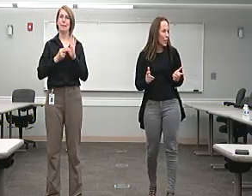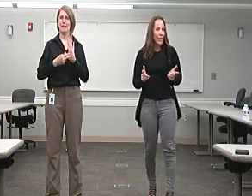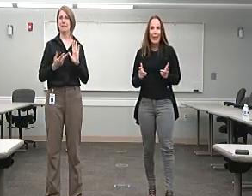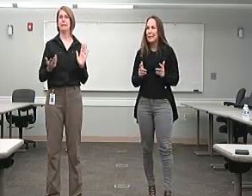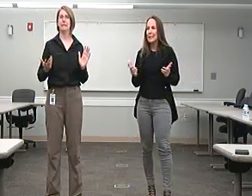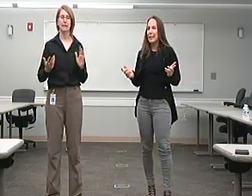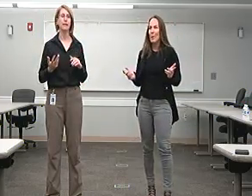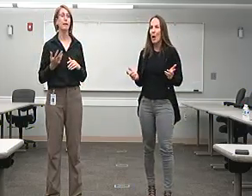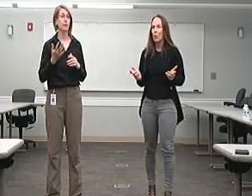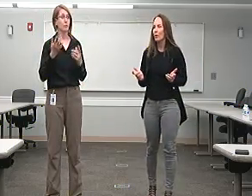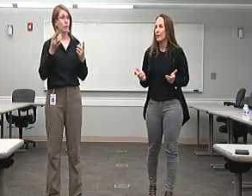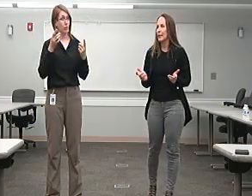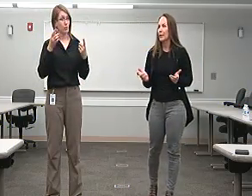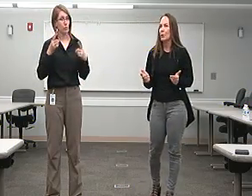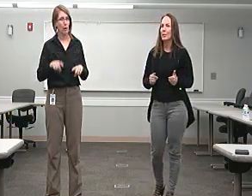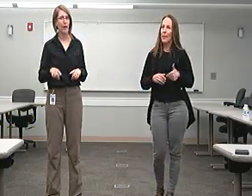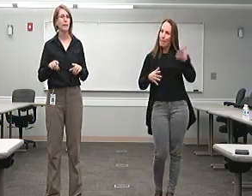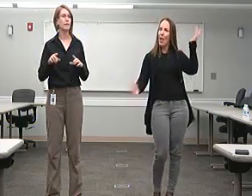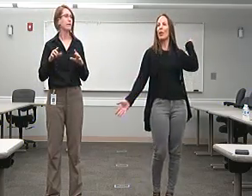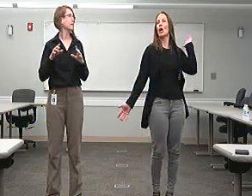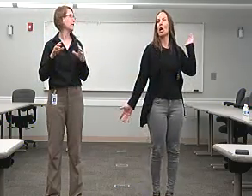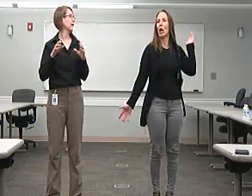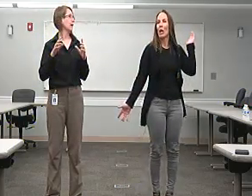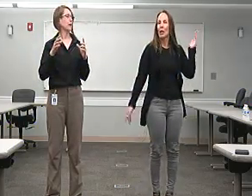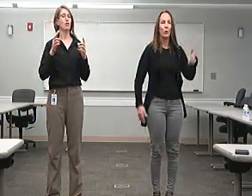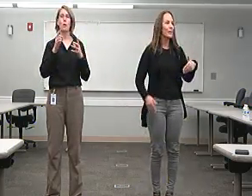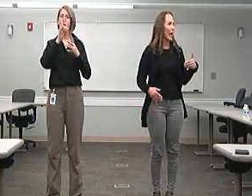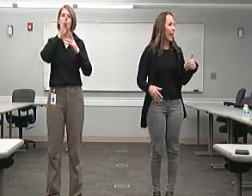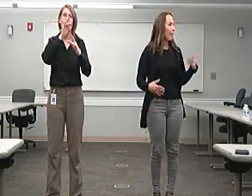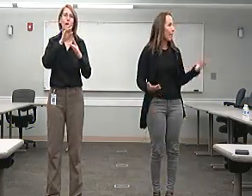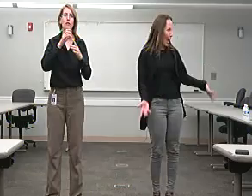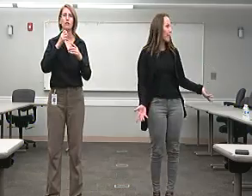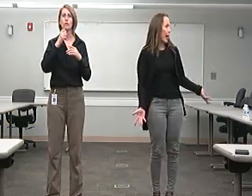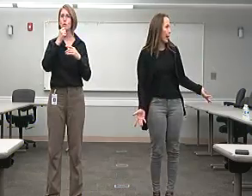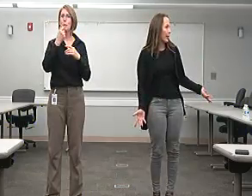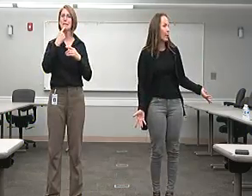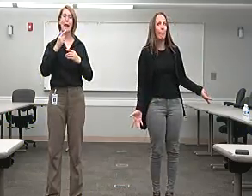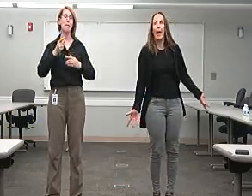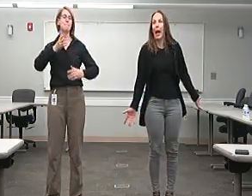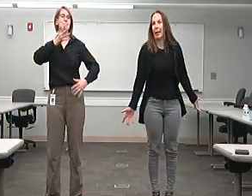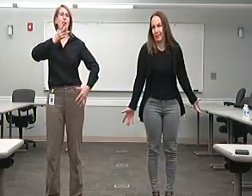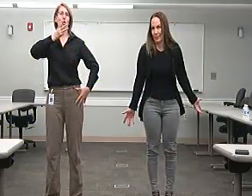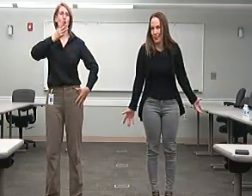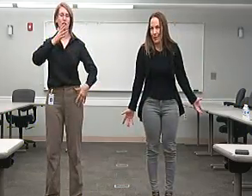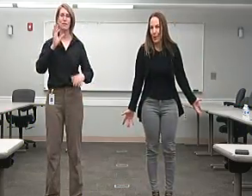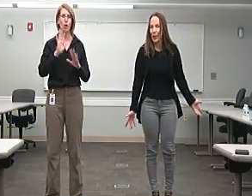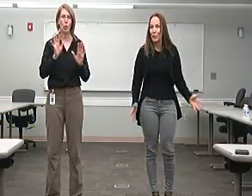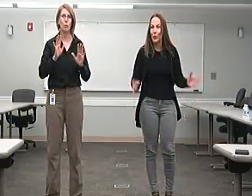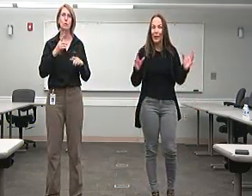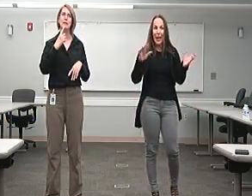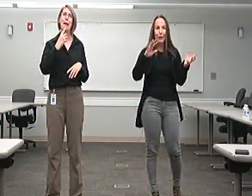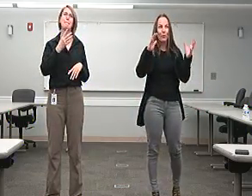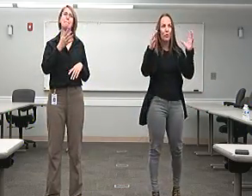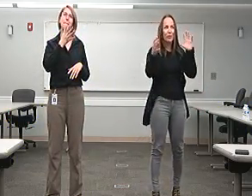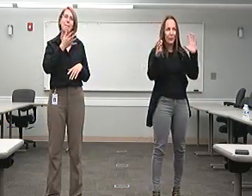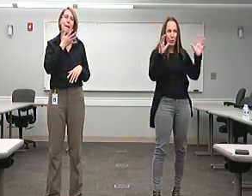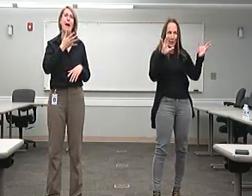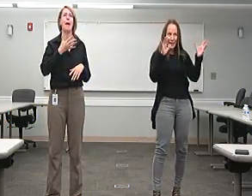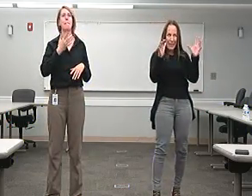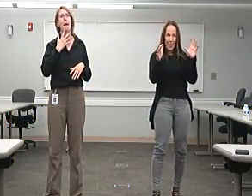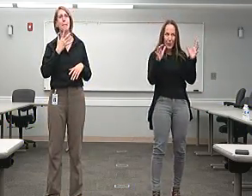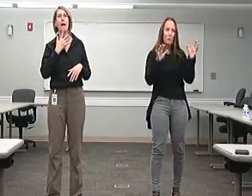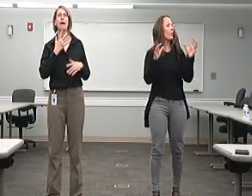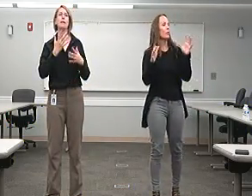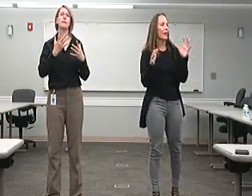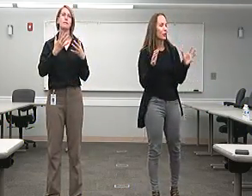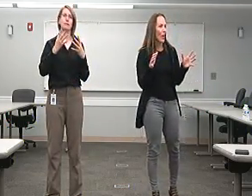out perfectly. You don't say mother. You say mama or ma. Okay, so again, if you think about this with your deaf